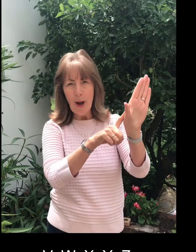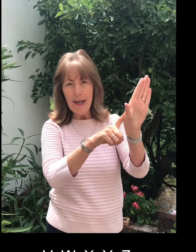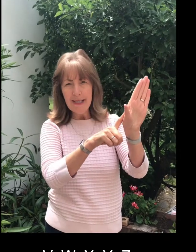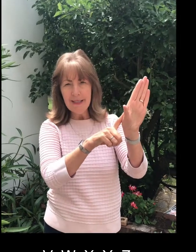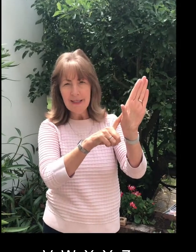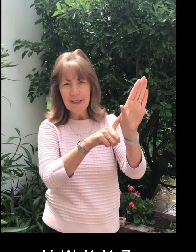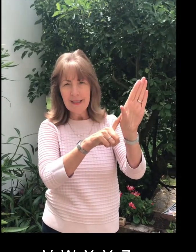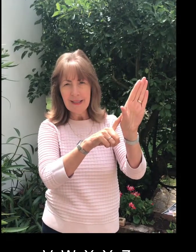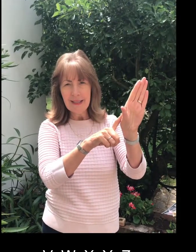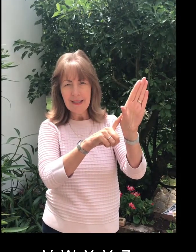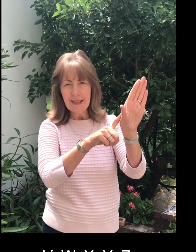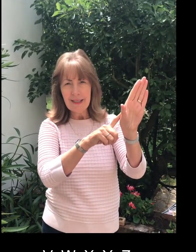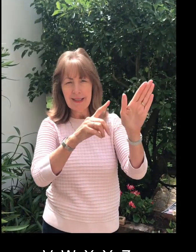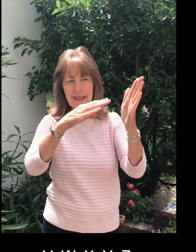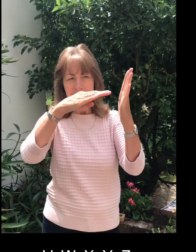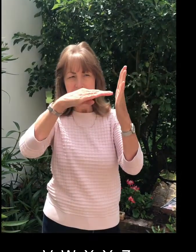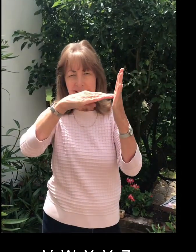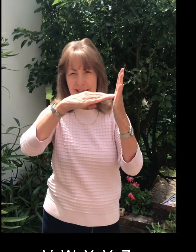Y, Z.